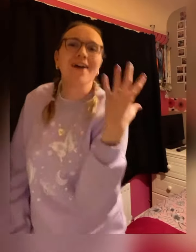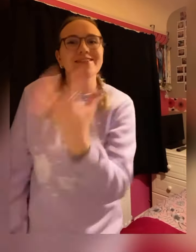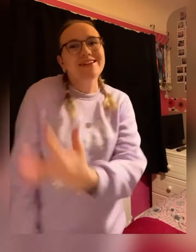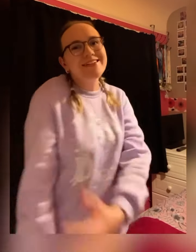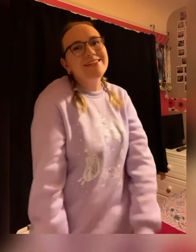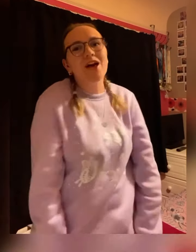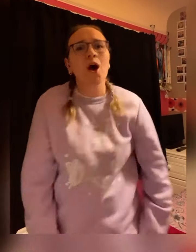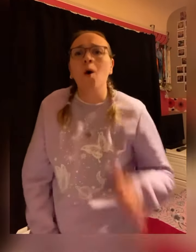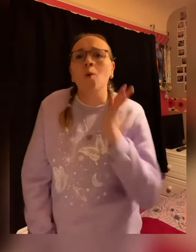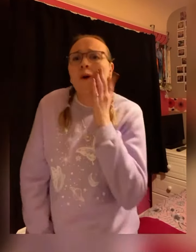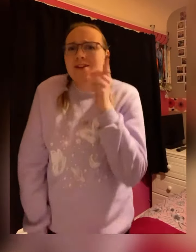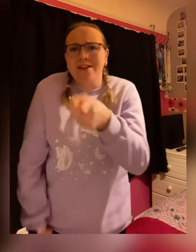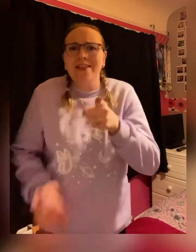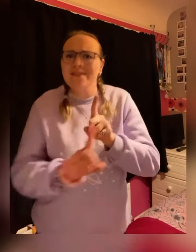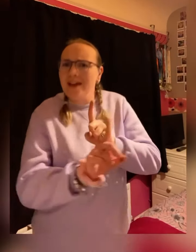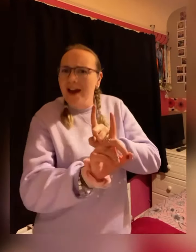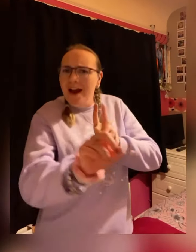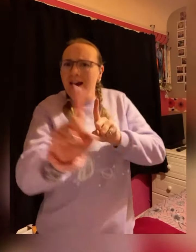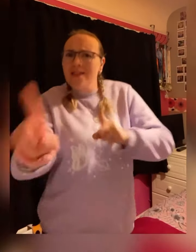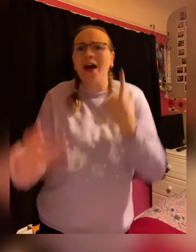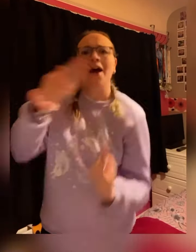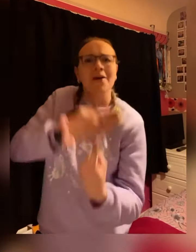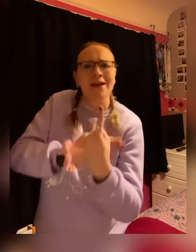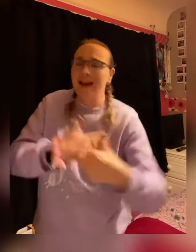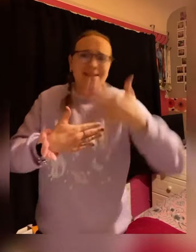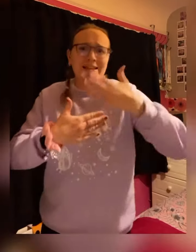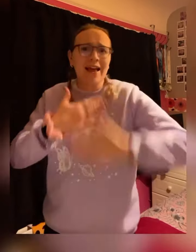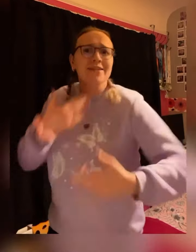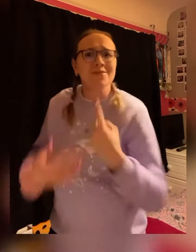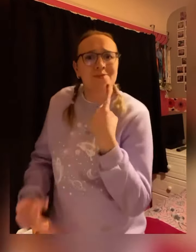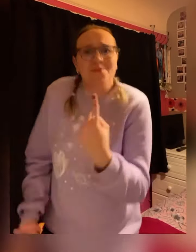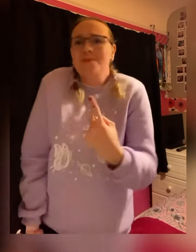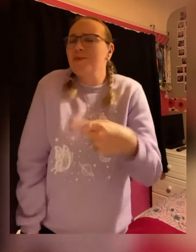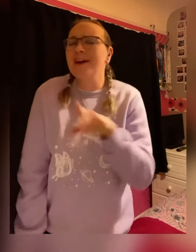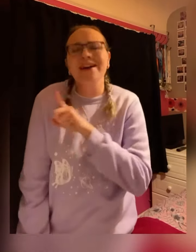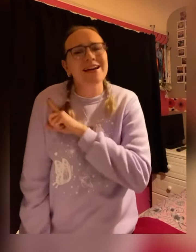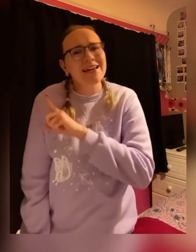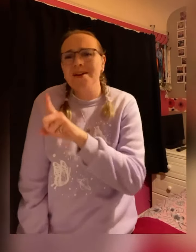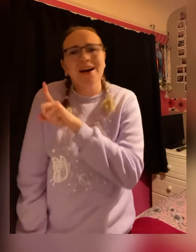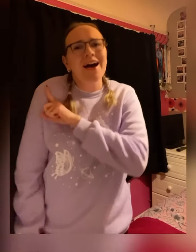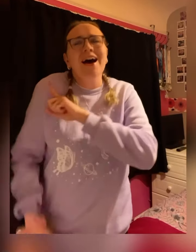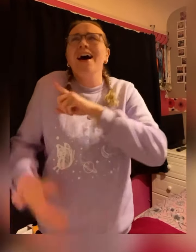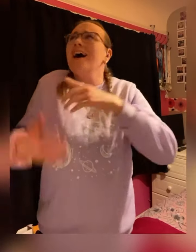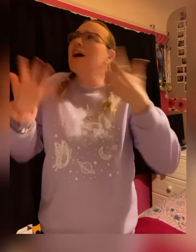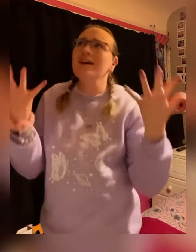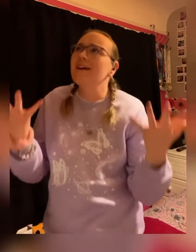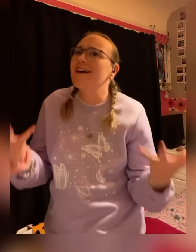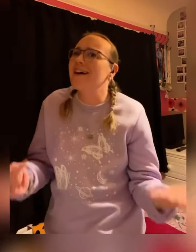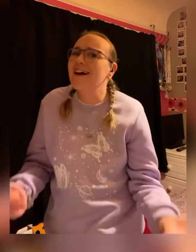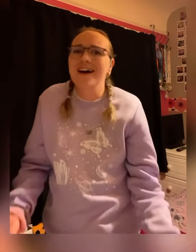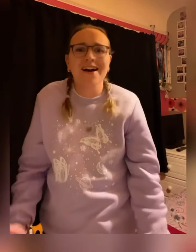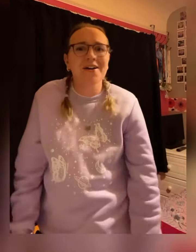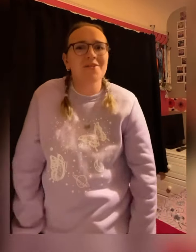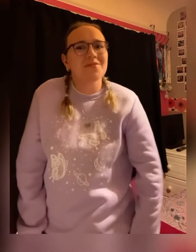When you left her all alone and never told her why, why And